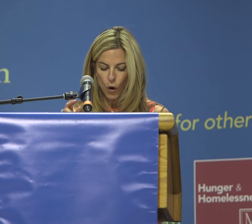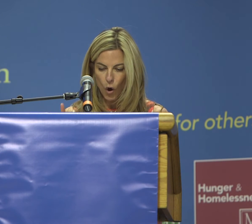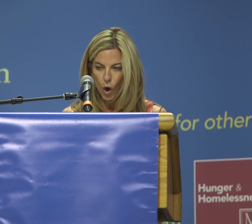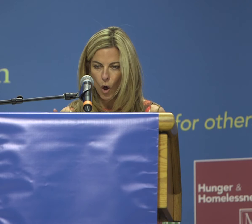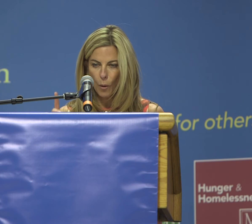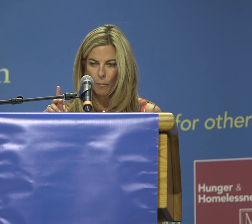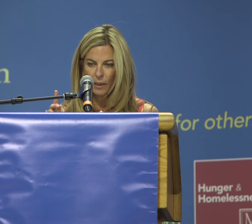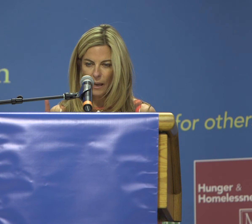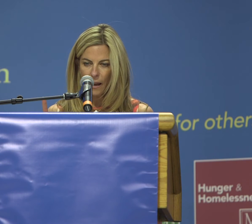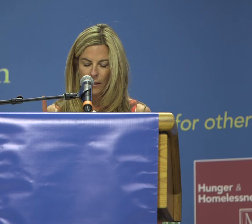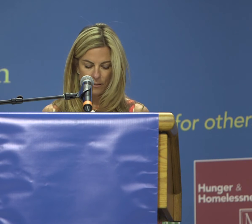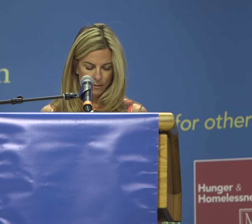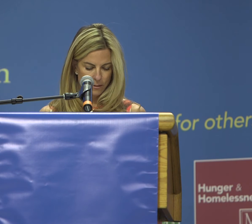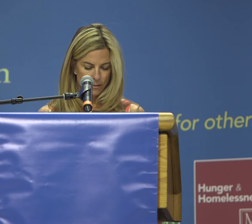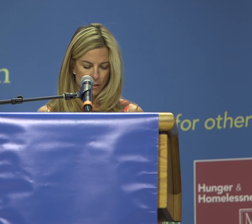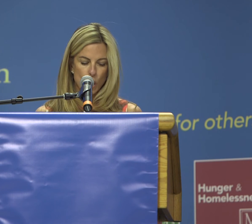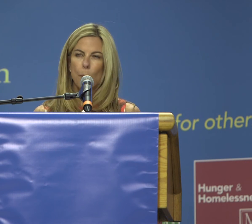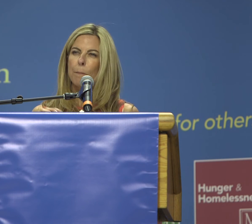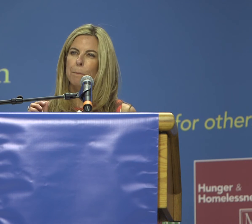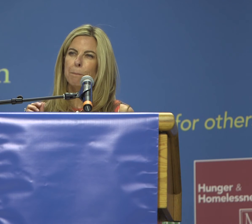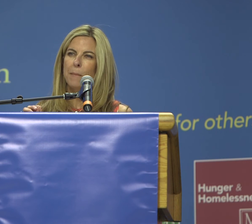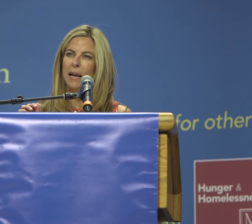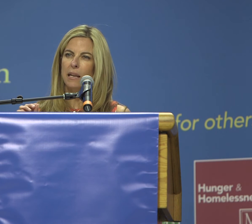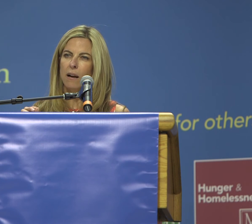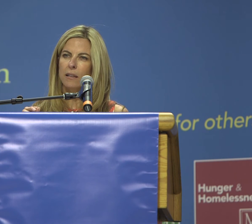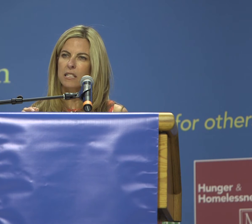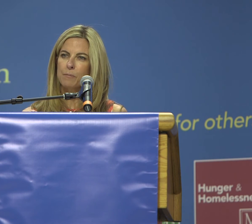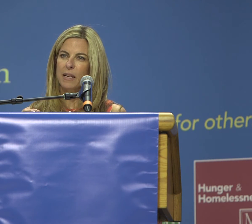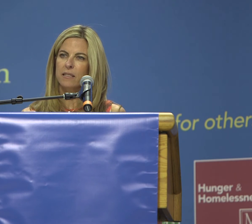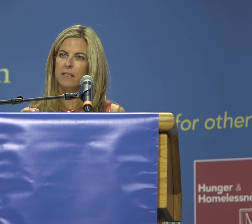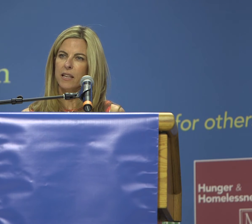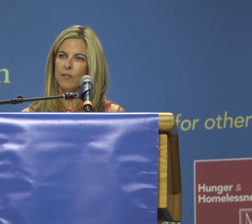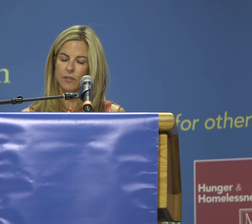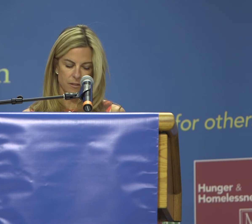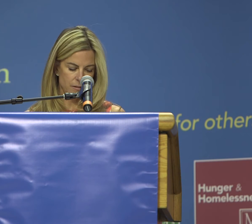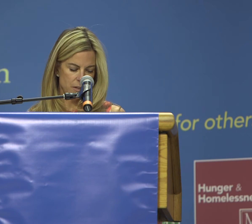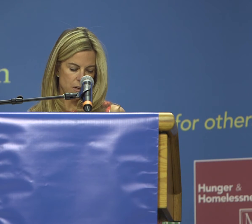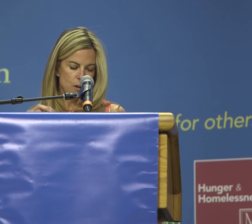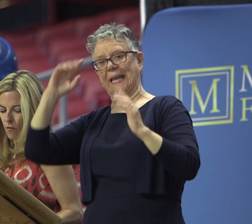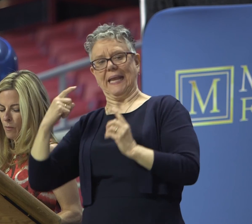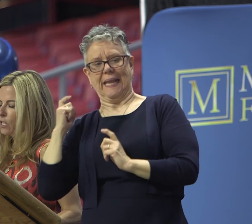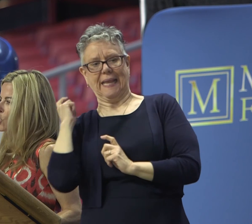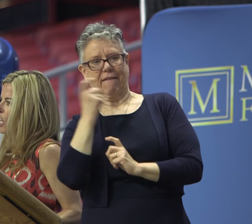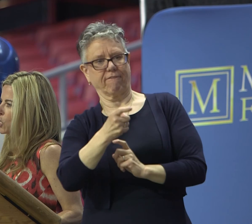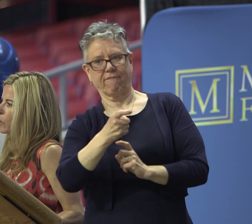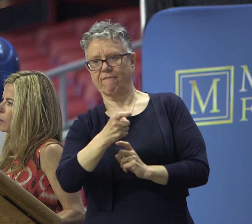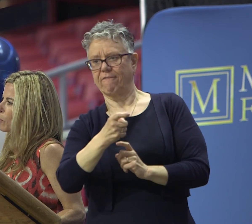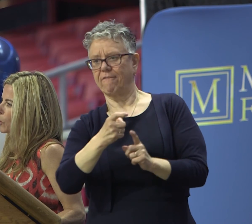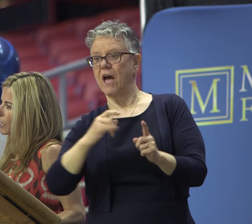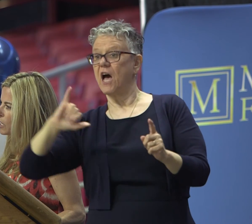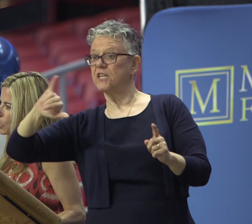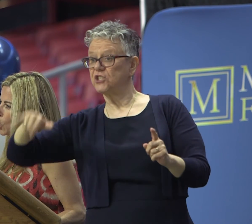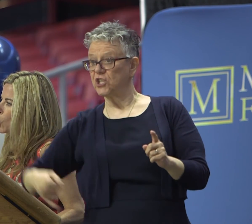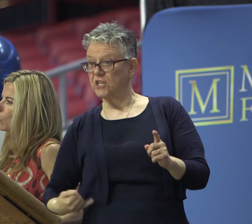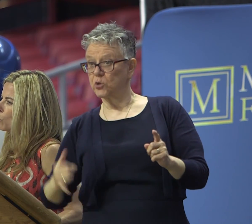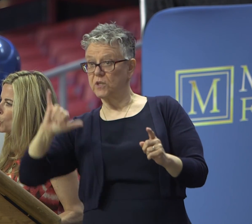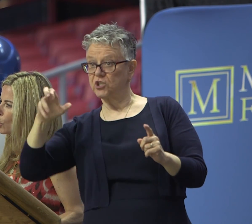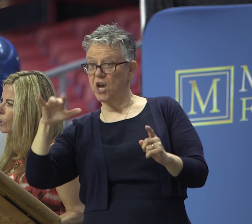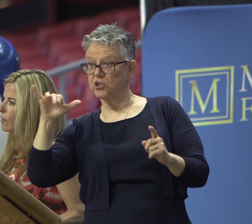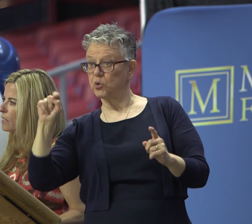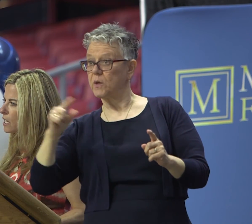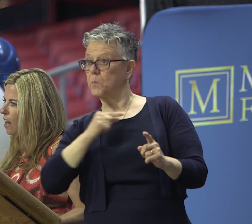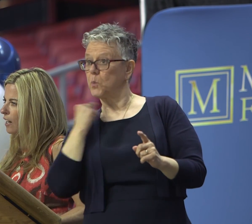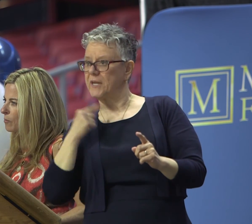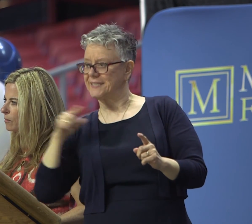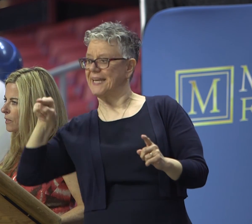And it all began by an unexpected gift from a Jesuit priest who